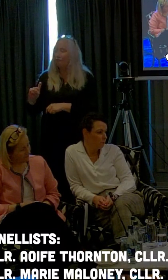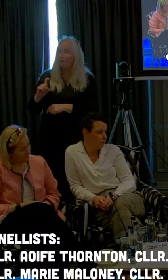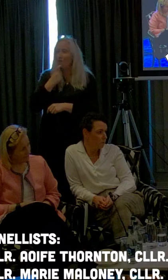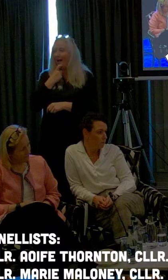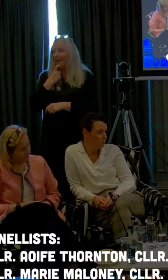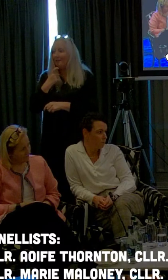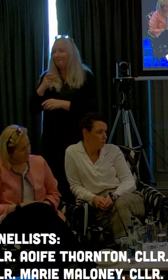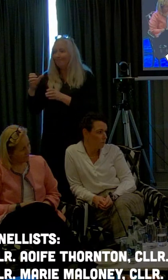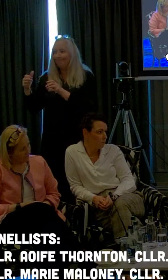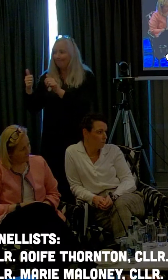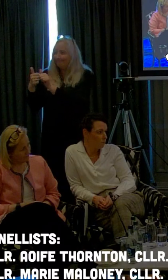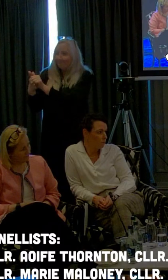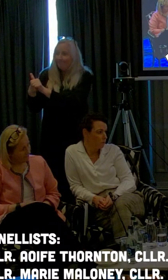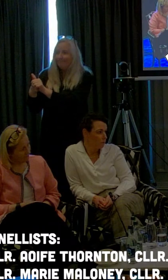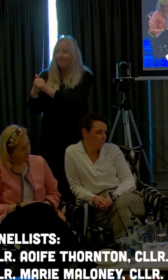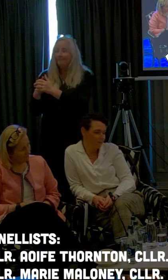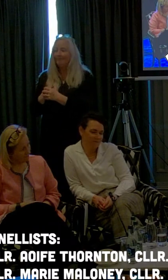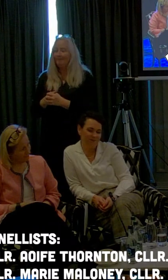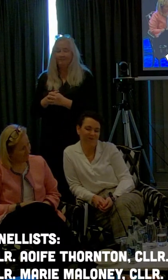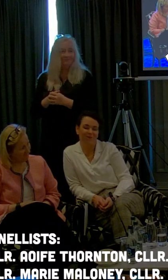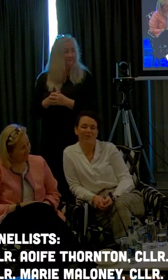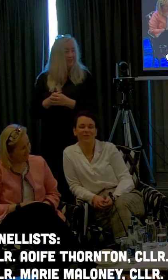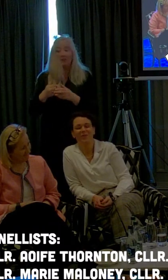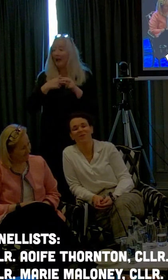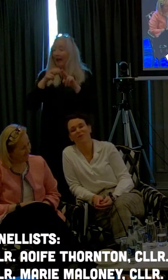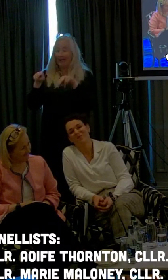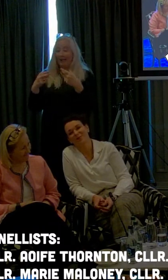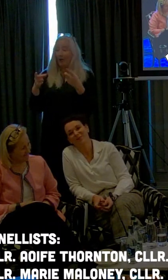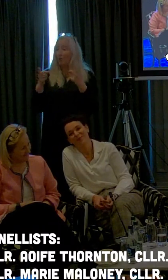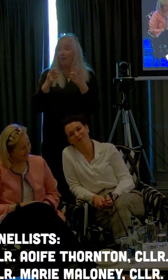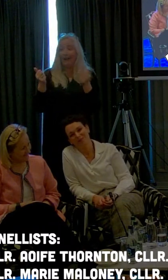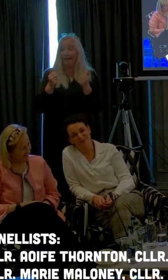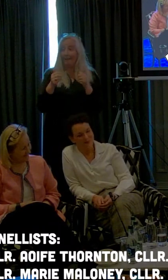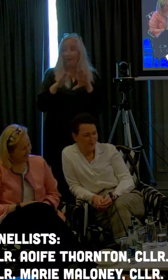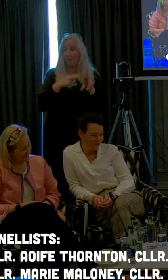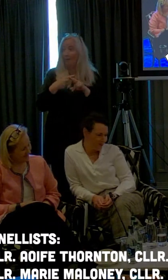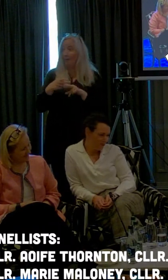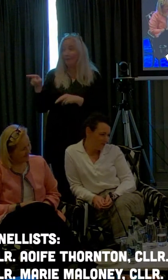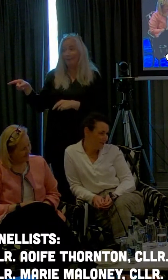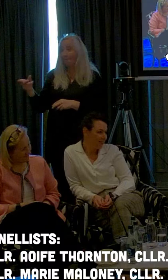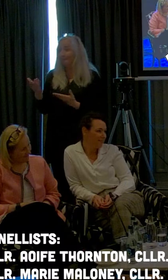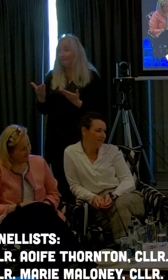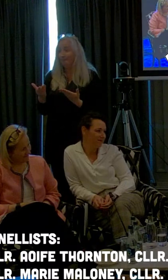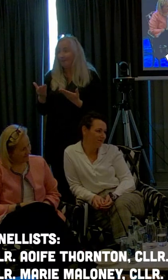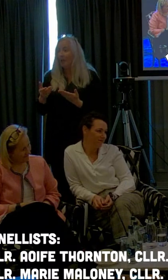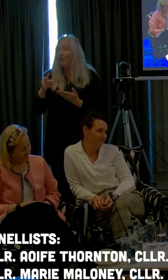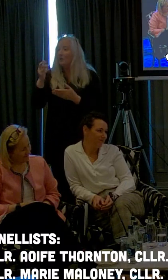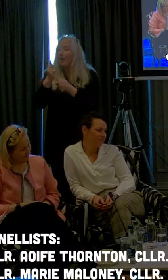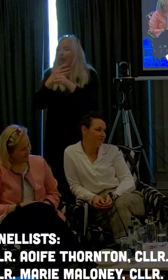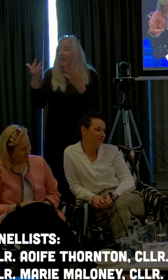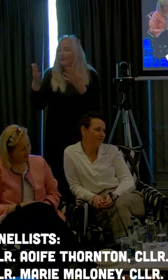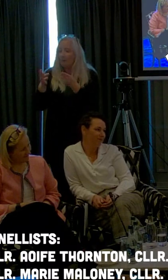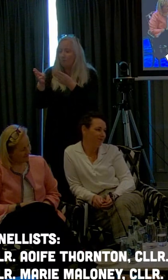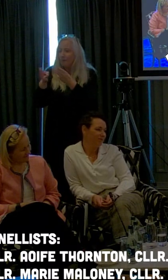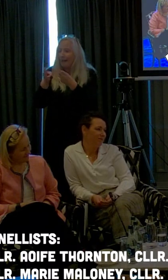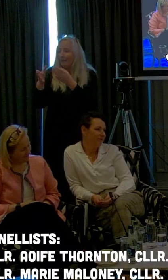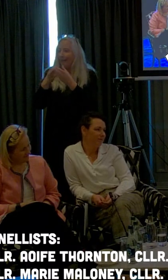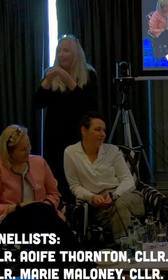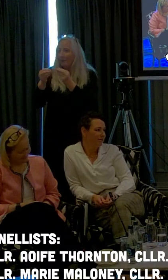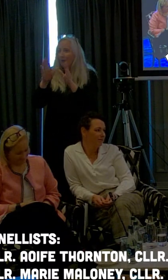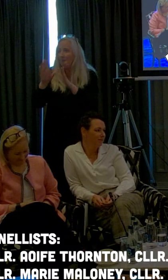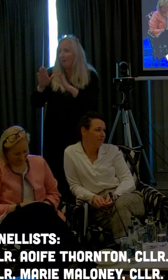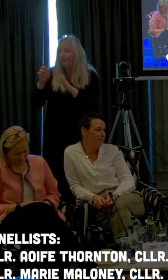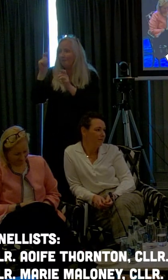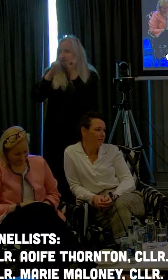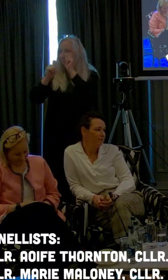Dublin, there might have been no clean clothes to wear if it weren't for him. He was great. But it's all the little practical things, you know. Like,